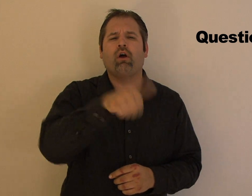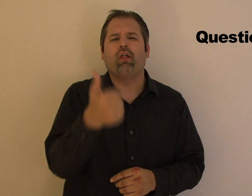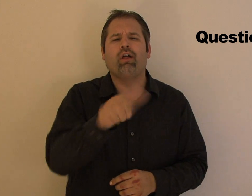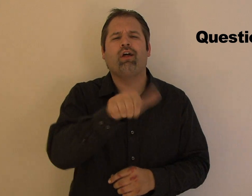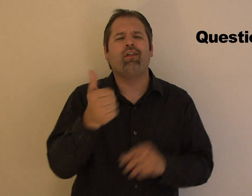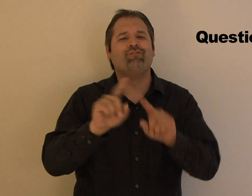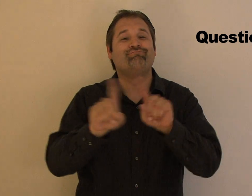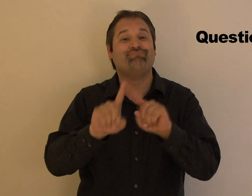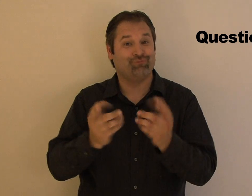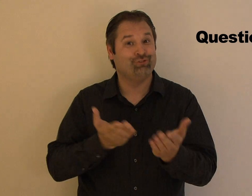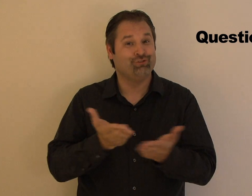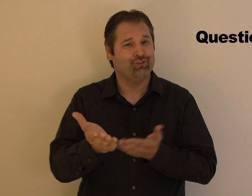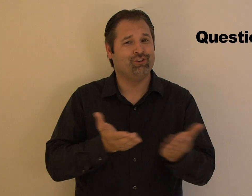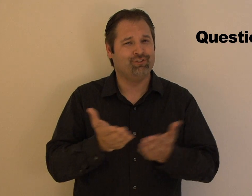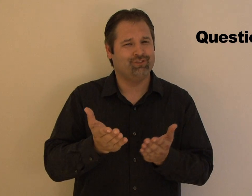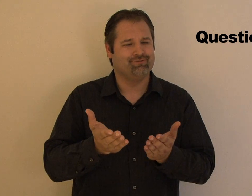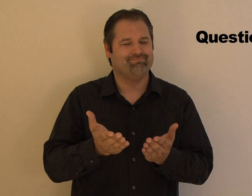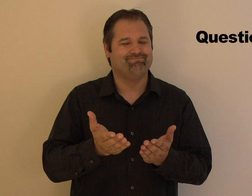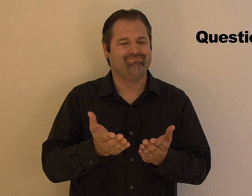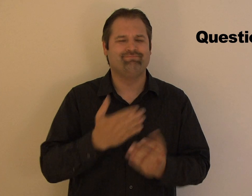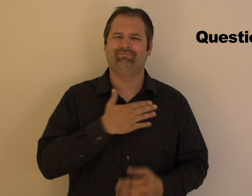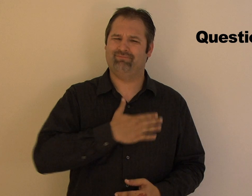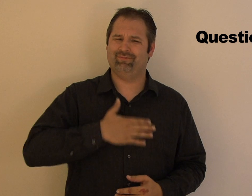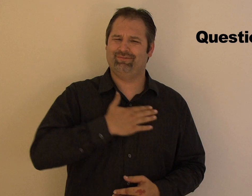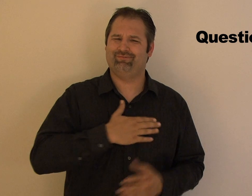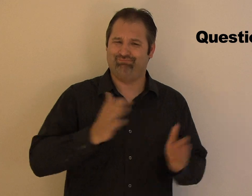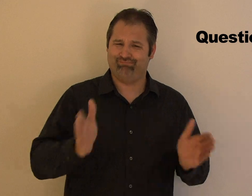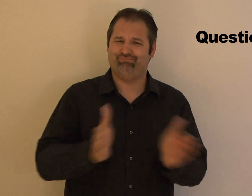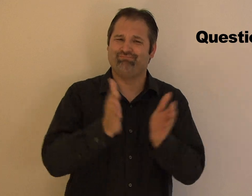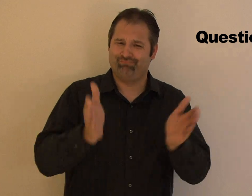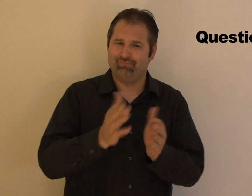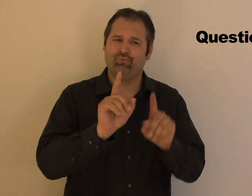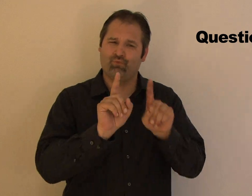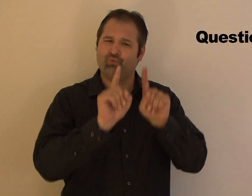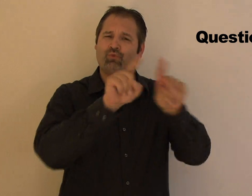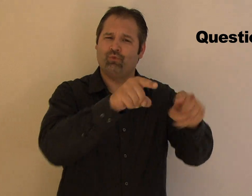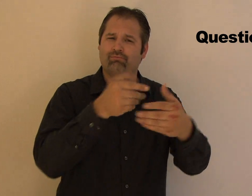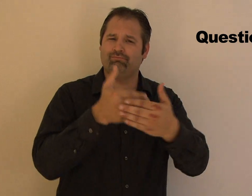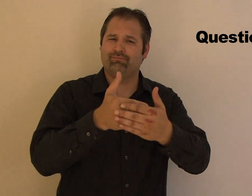of the other services offered, please contact the case manager at your local Michigan Works.